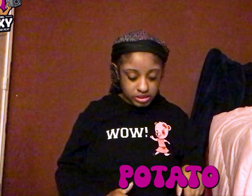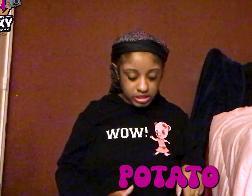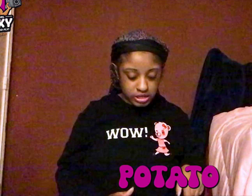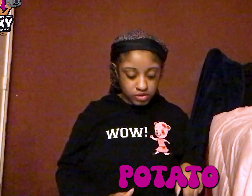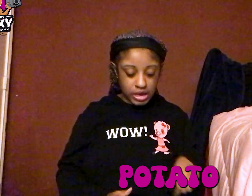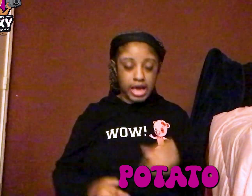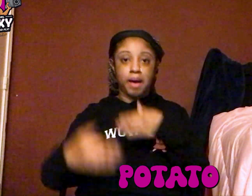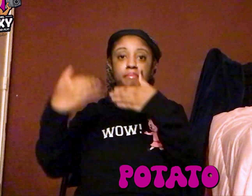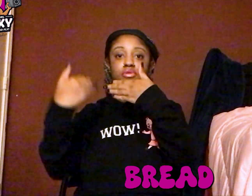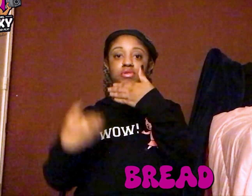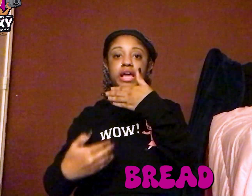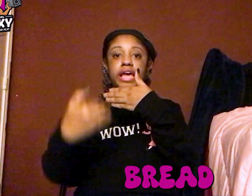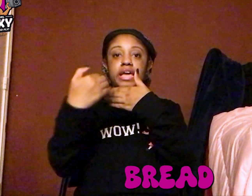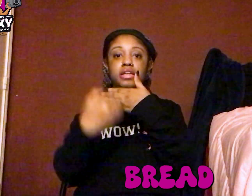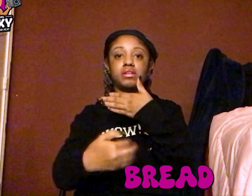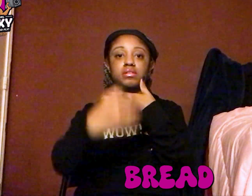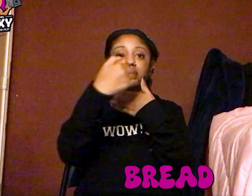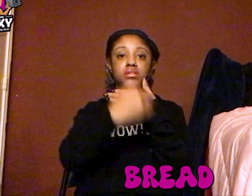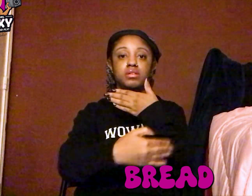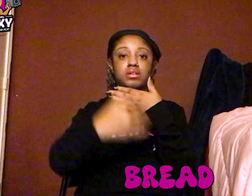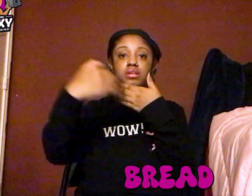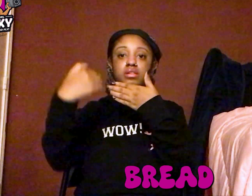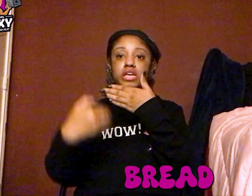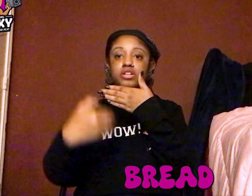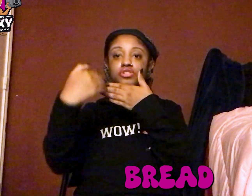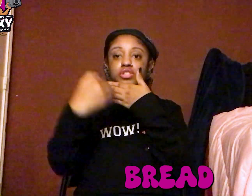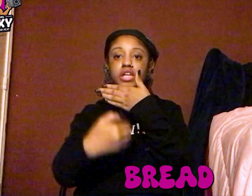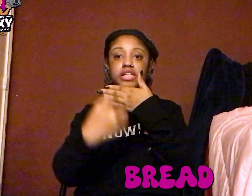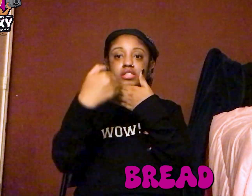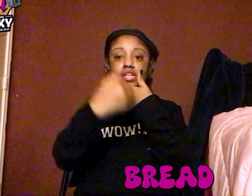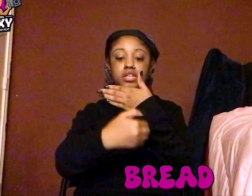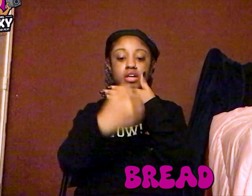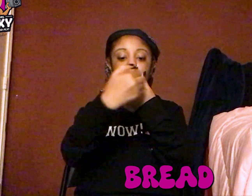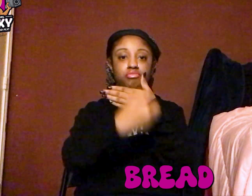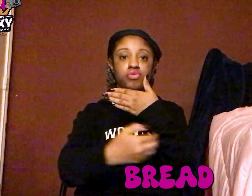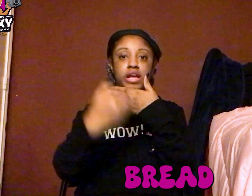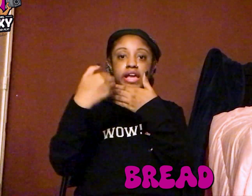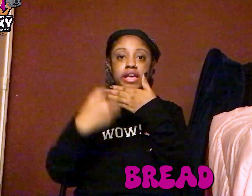Then you have bread. Like you're slicing a bread.